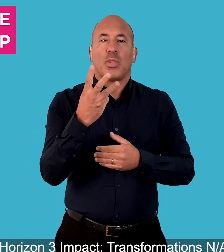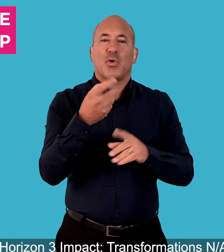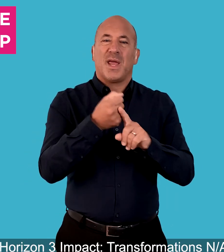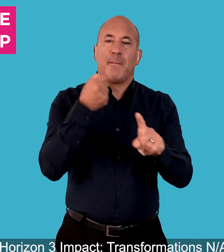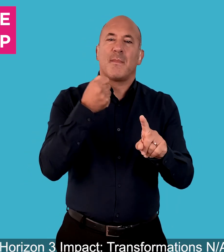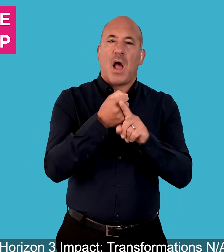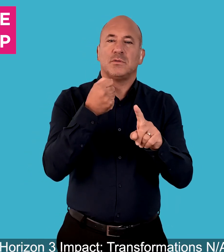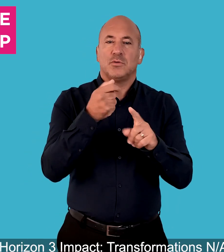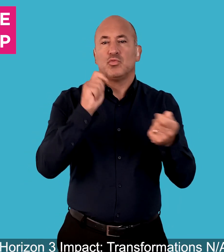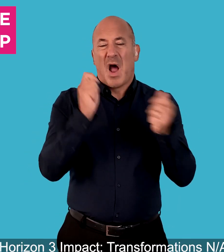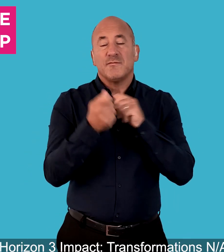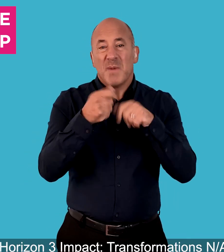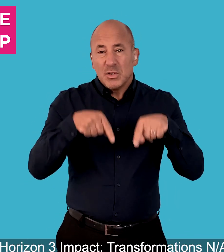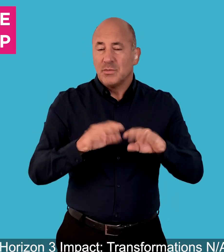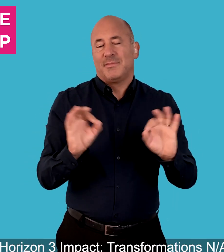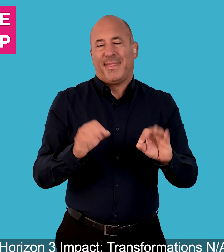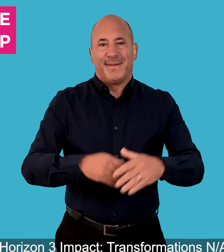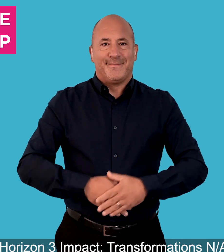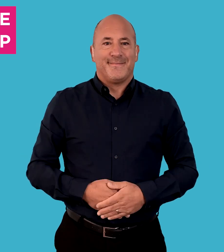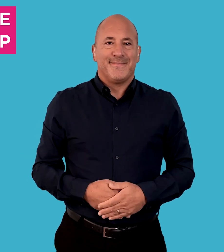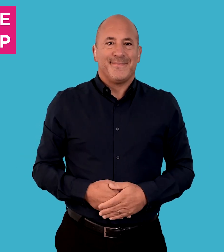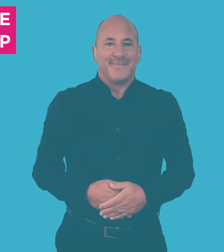Horizon 3 impact, transformations not applicable.